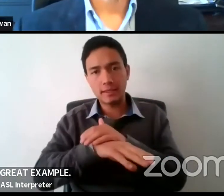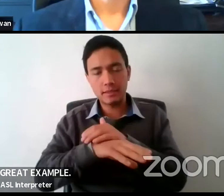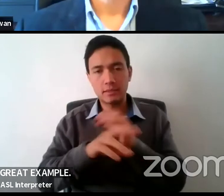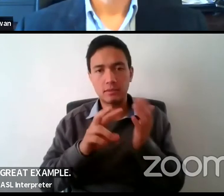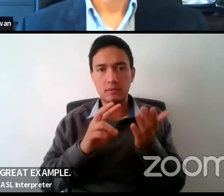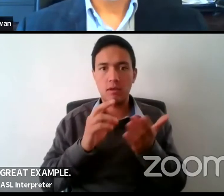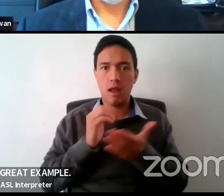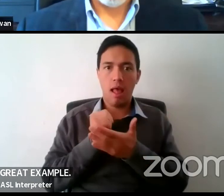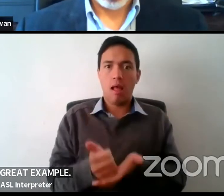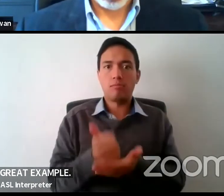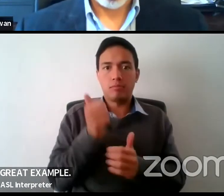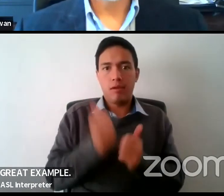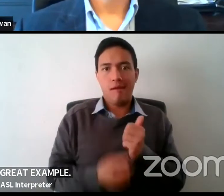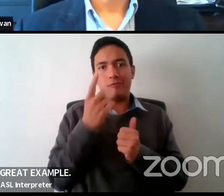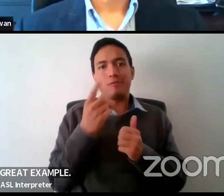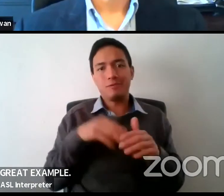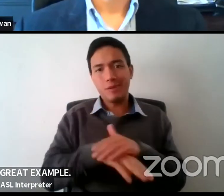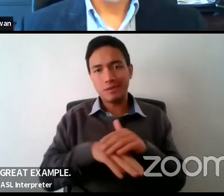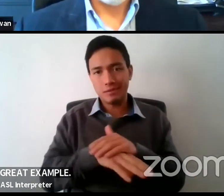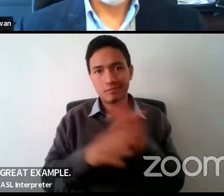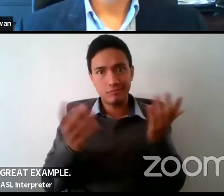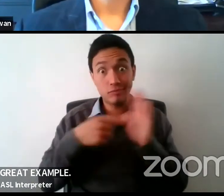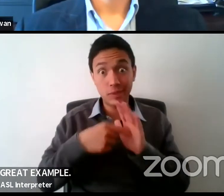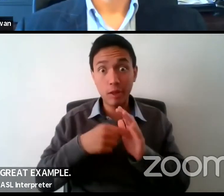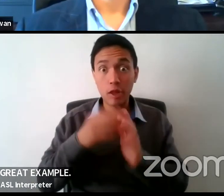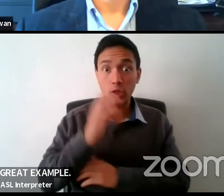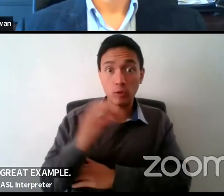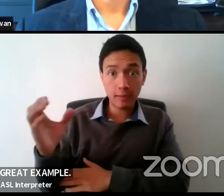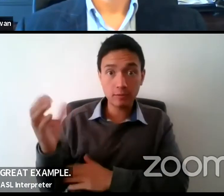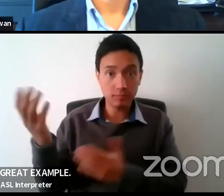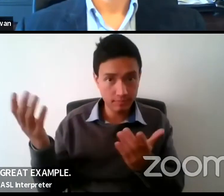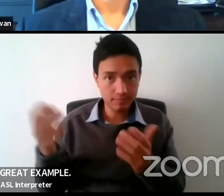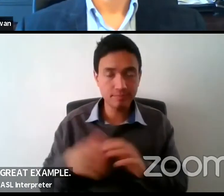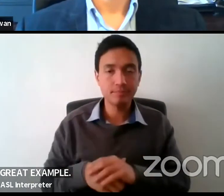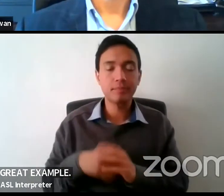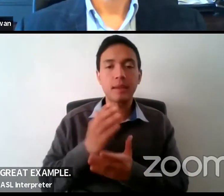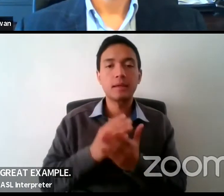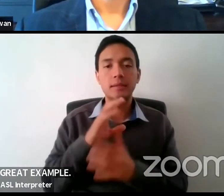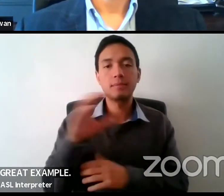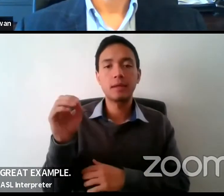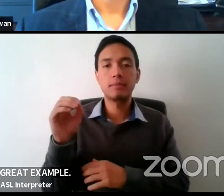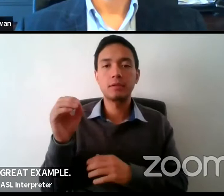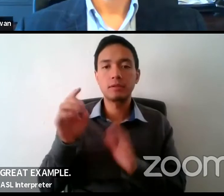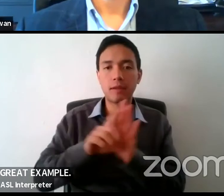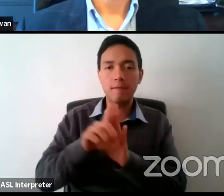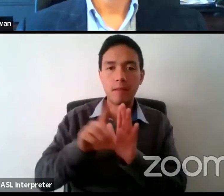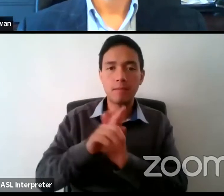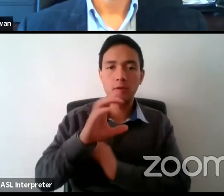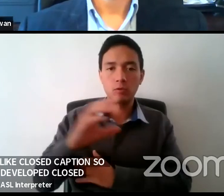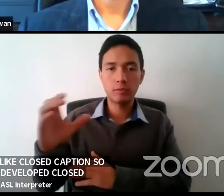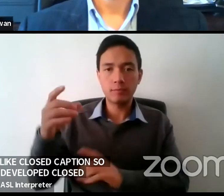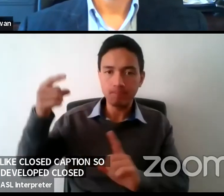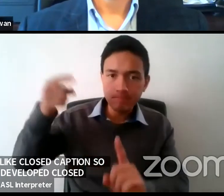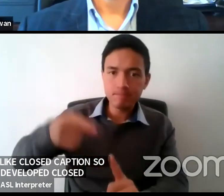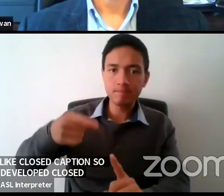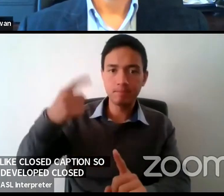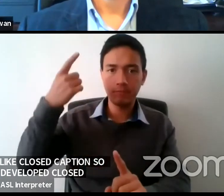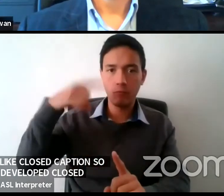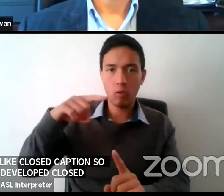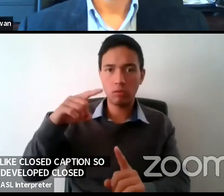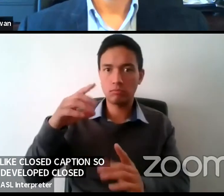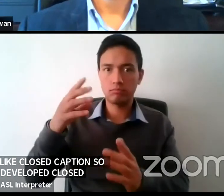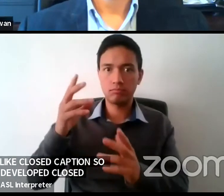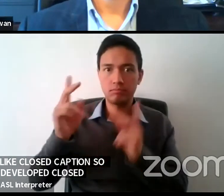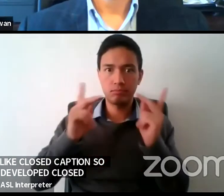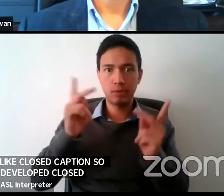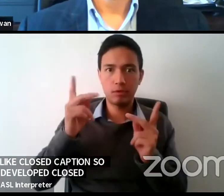or innovations and things like closed caption. So there's companies that have developed closed caption specifically for people with